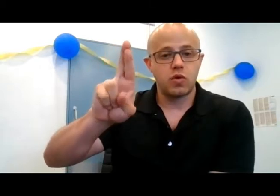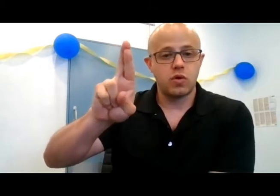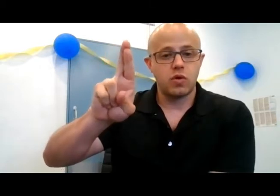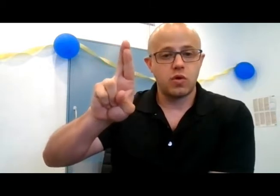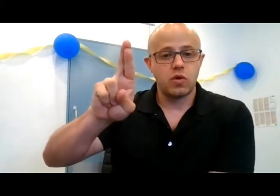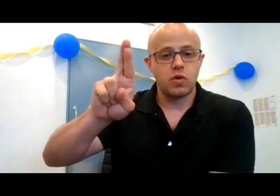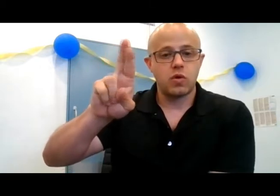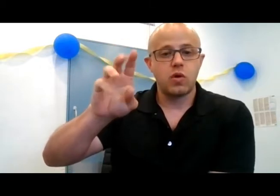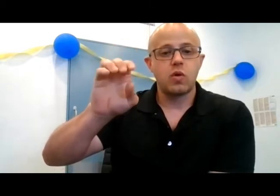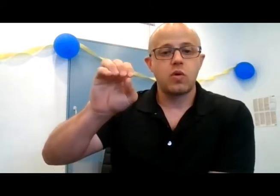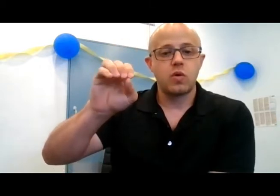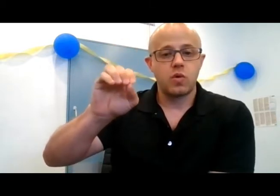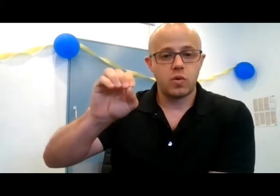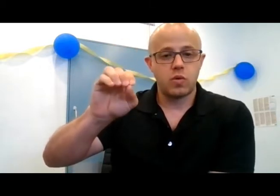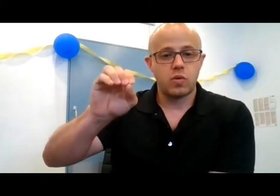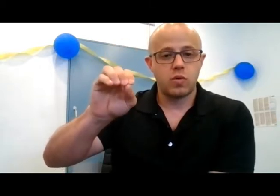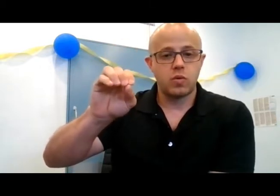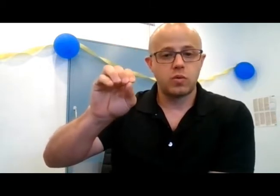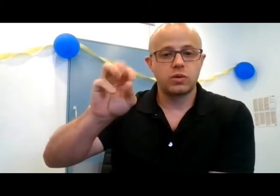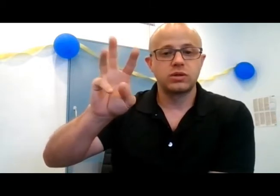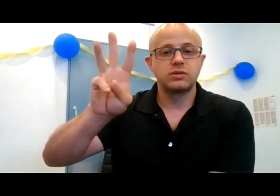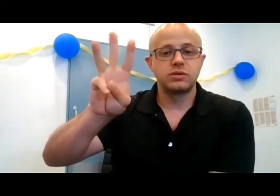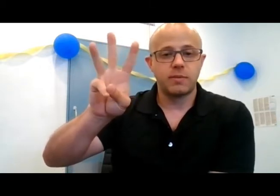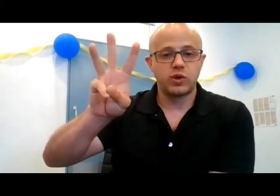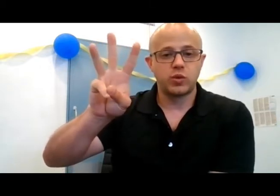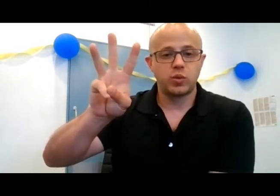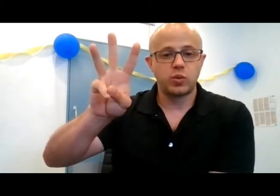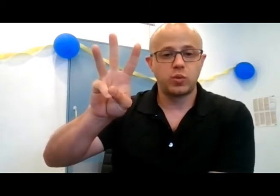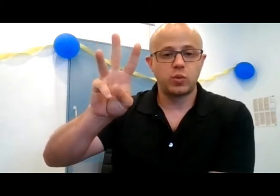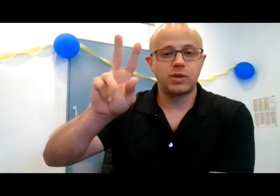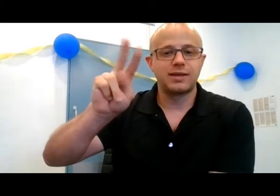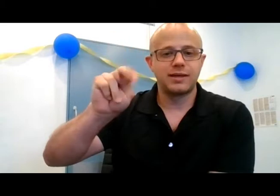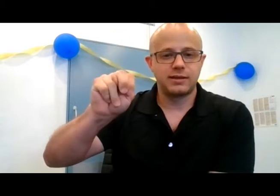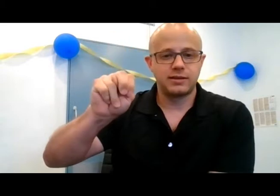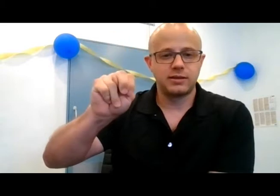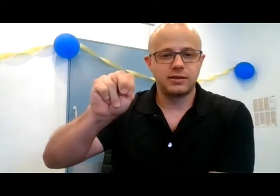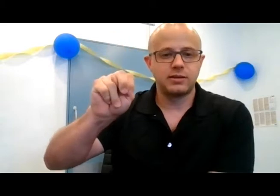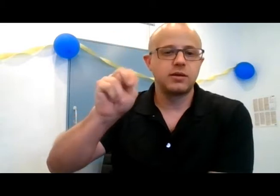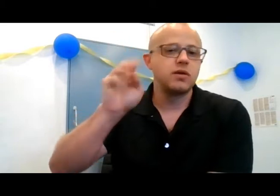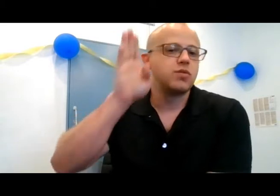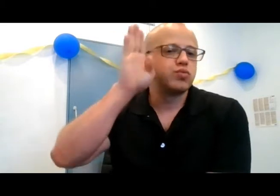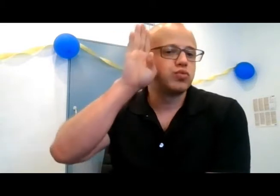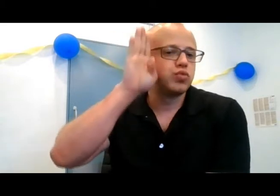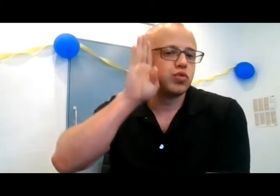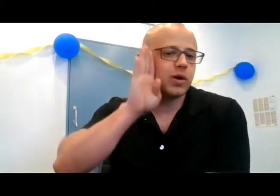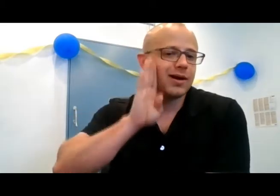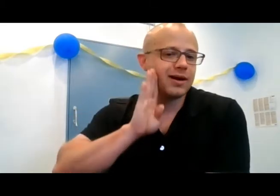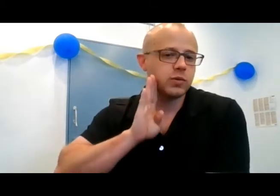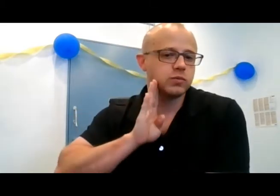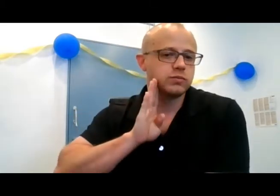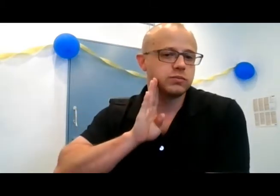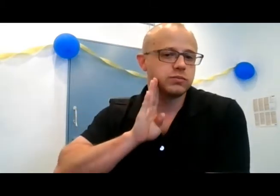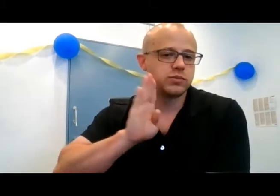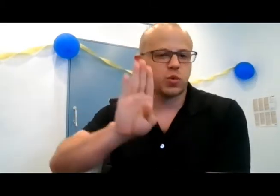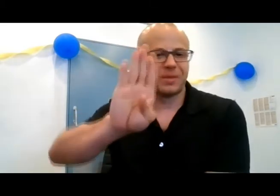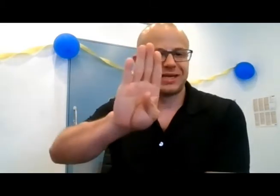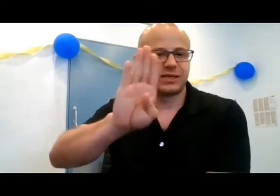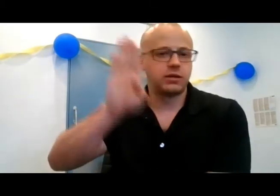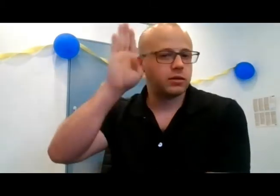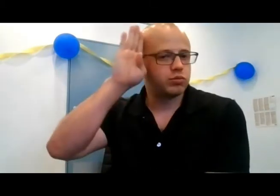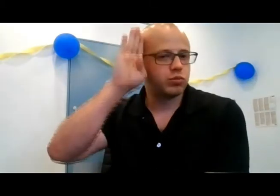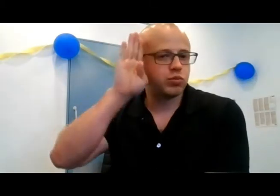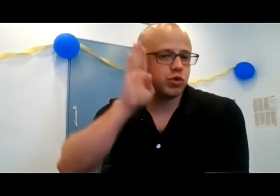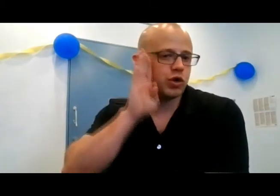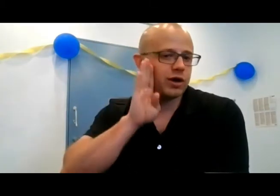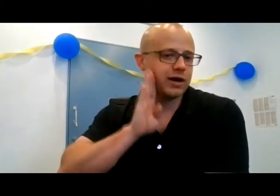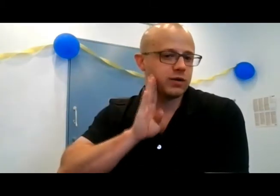B, R, O, W, N, brown. This is a